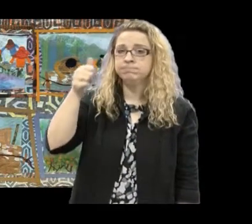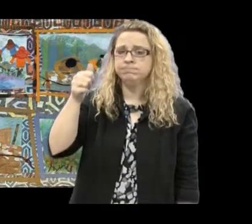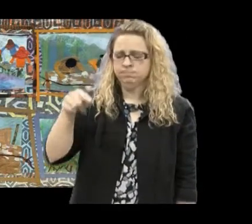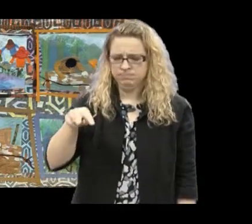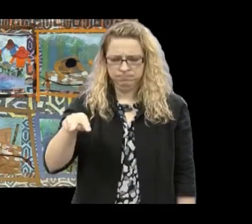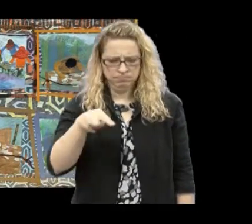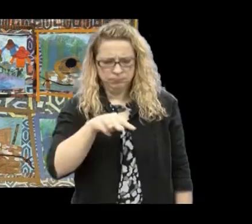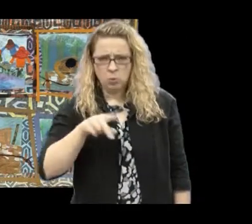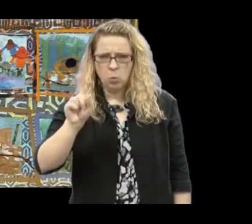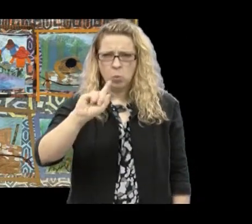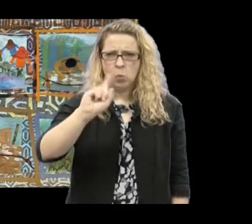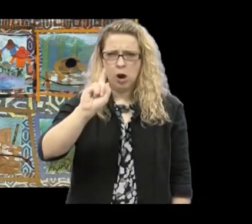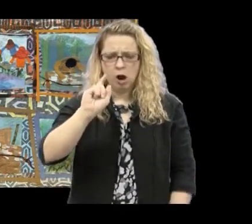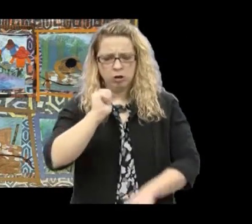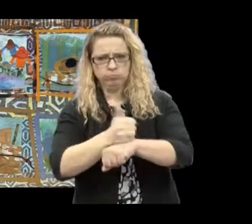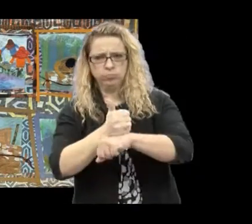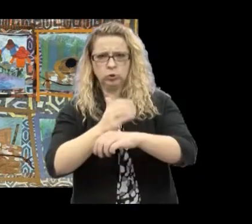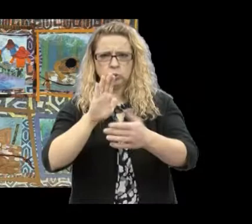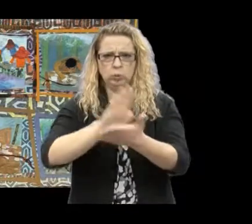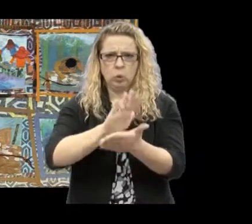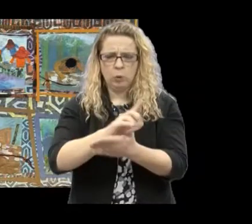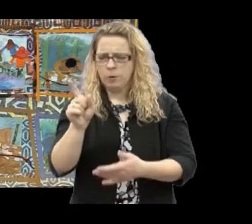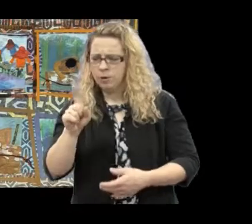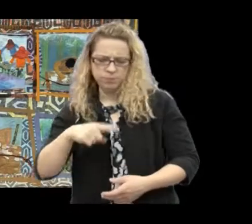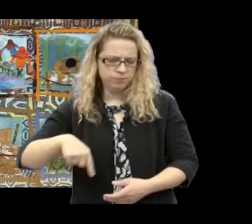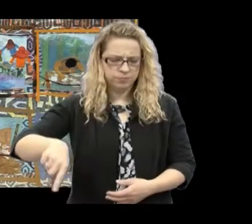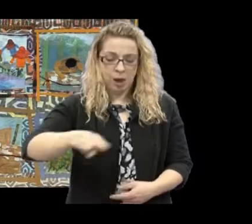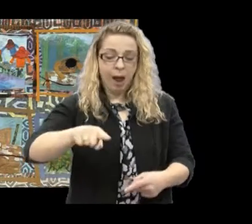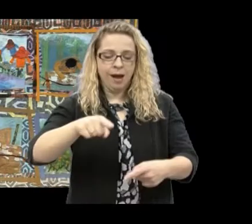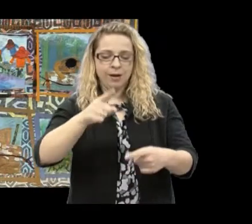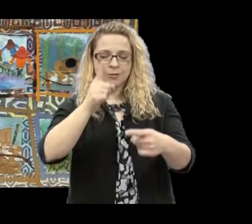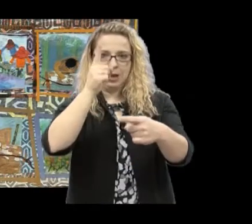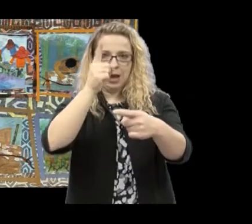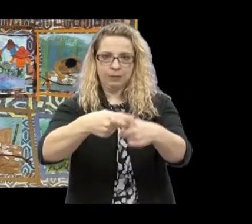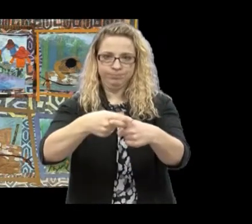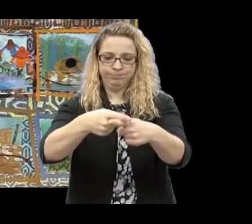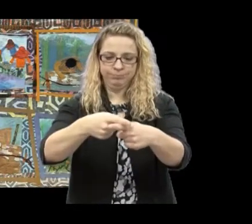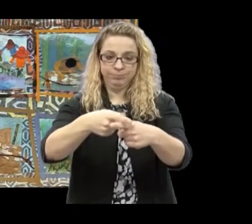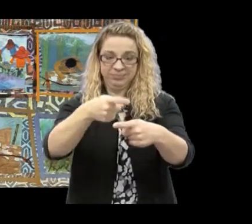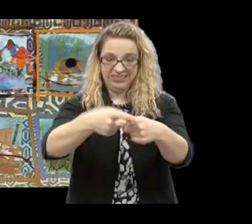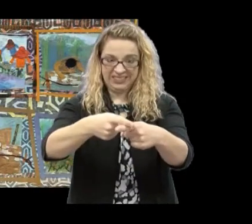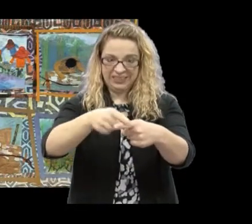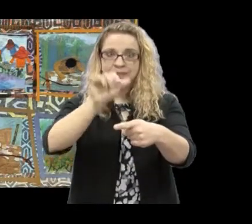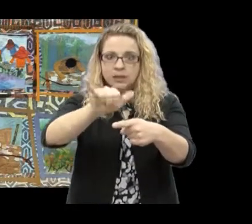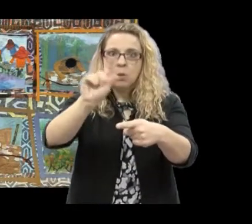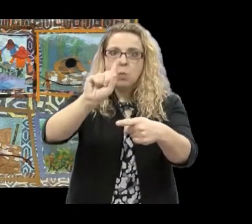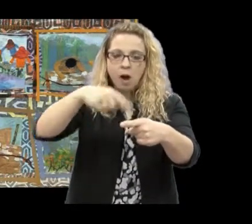Haji Ali marked the exact spot where our school was to stand.